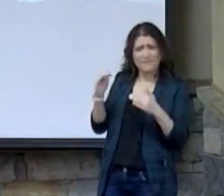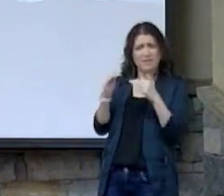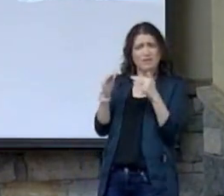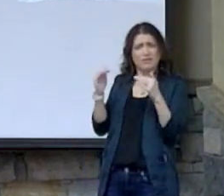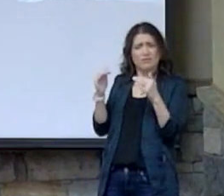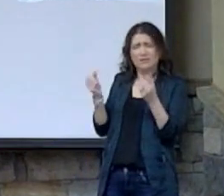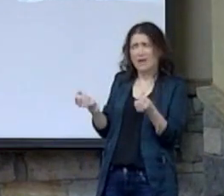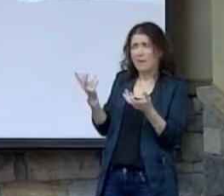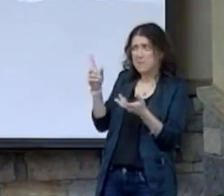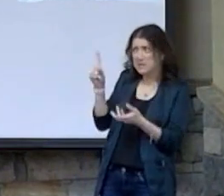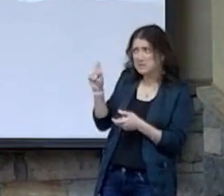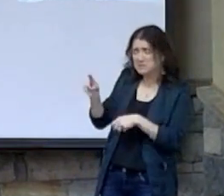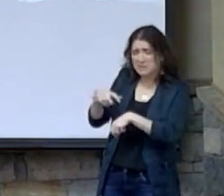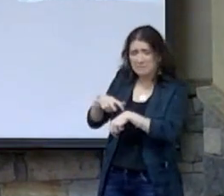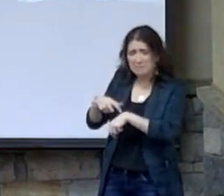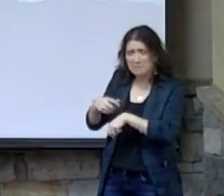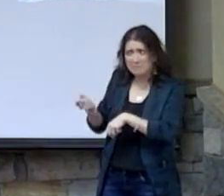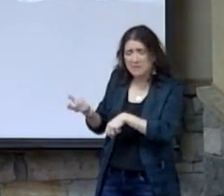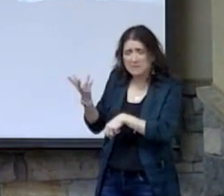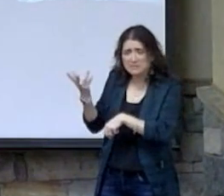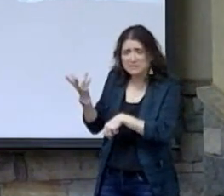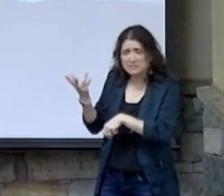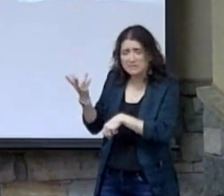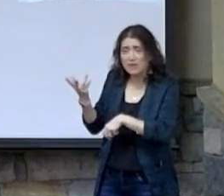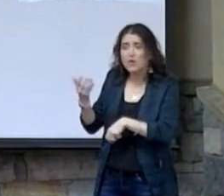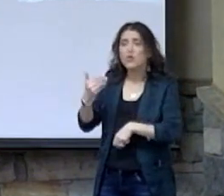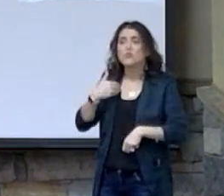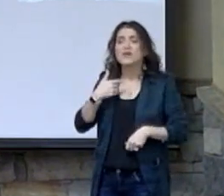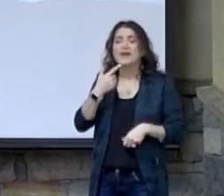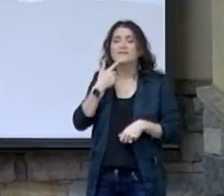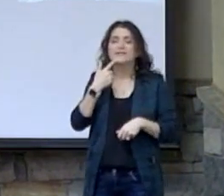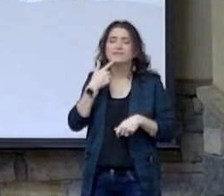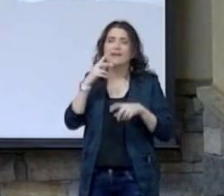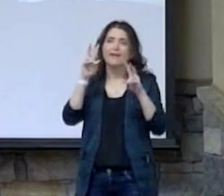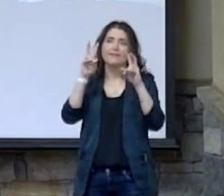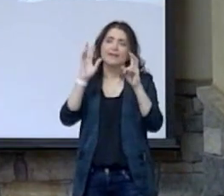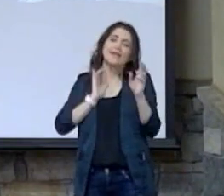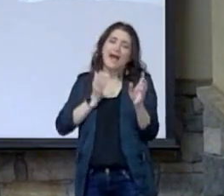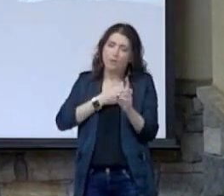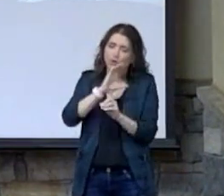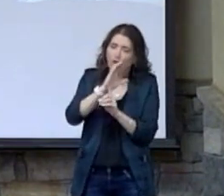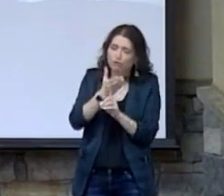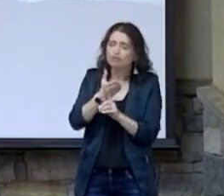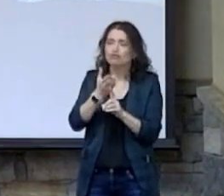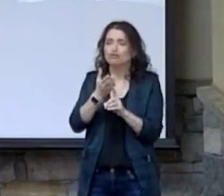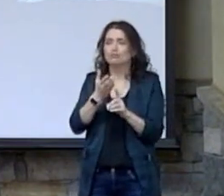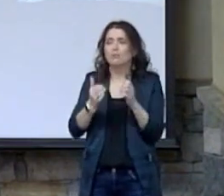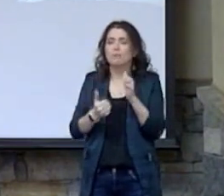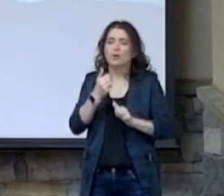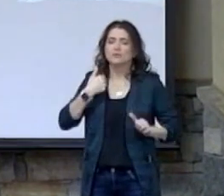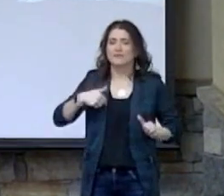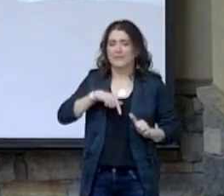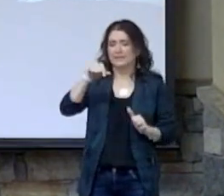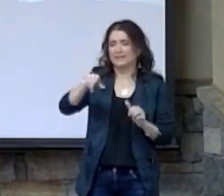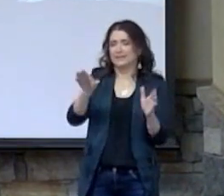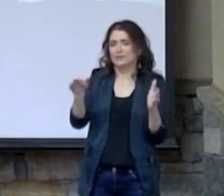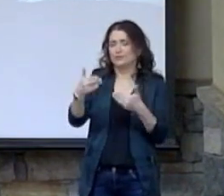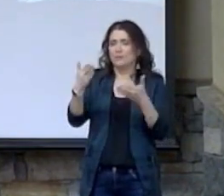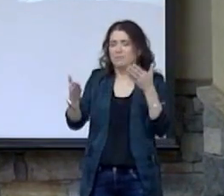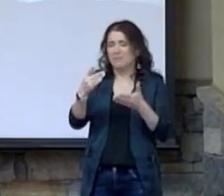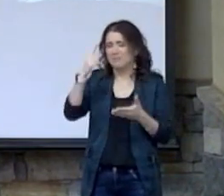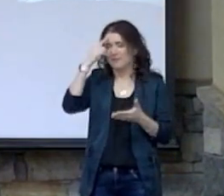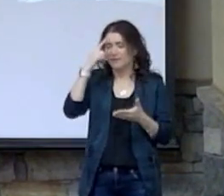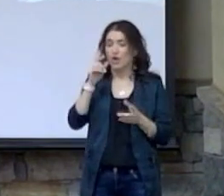times? You know, we have a saying in our culture that I guess most of us in this room have probably heard. Fool